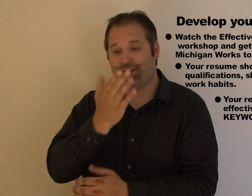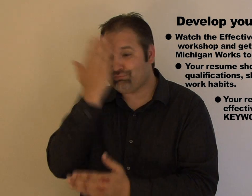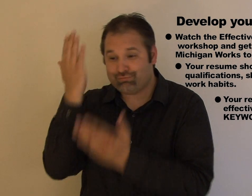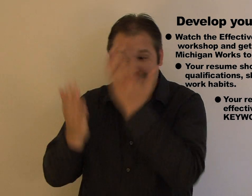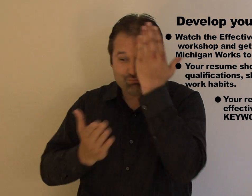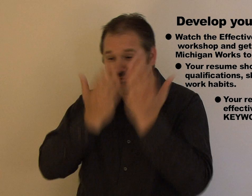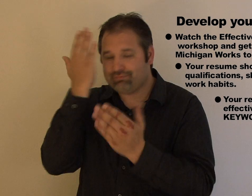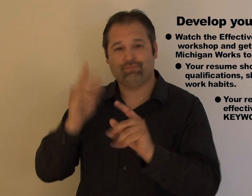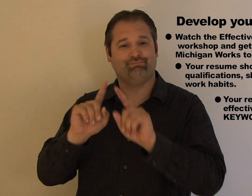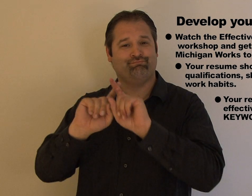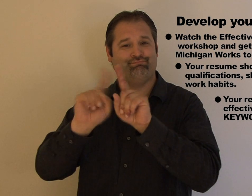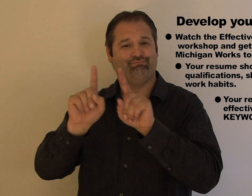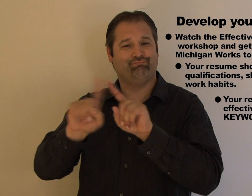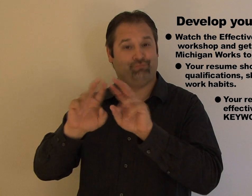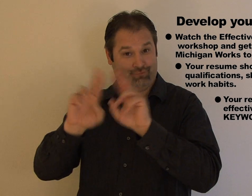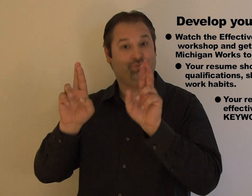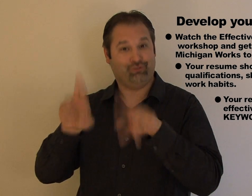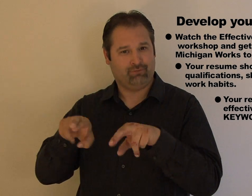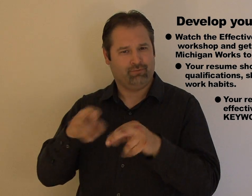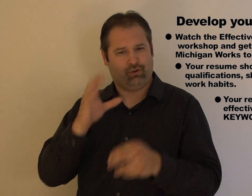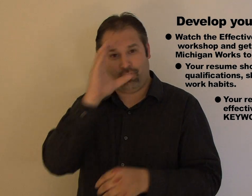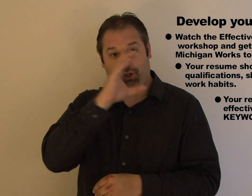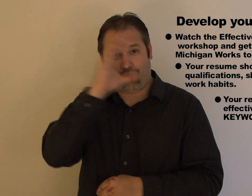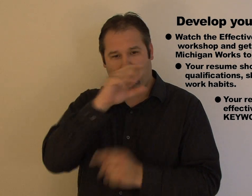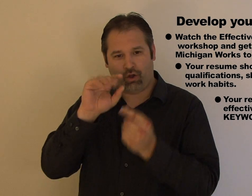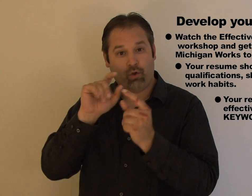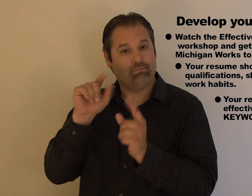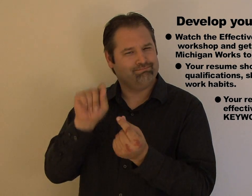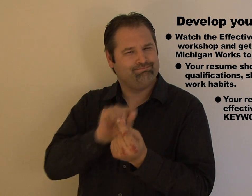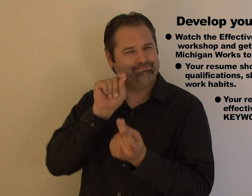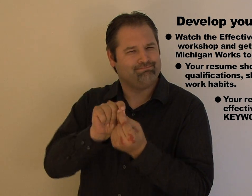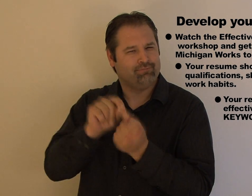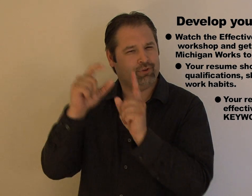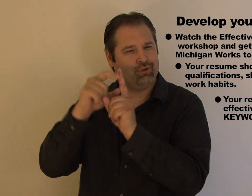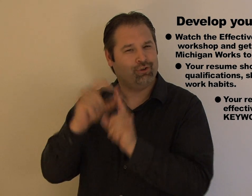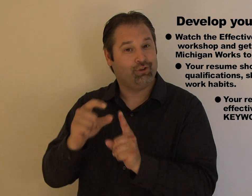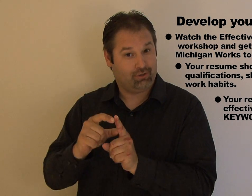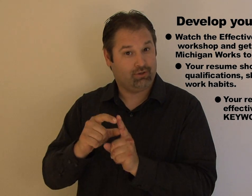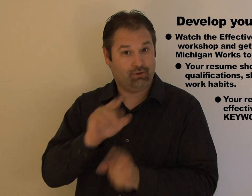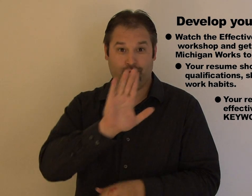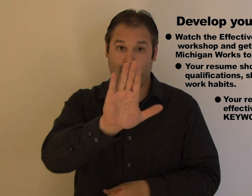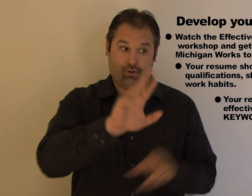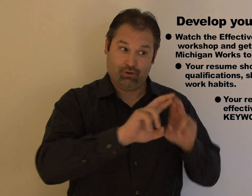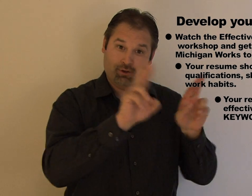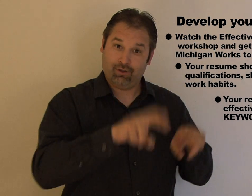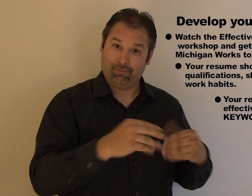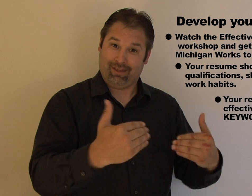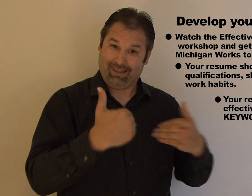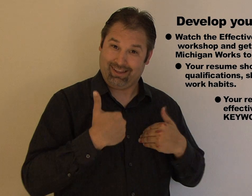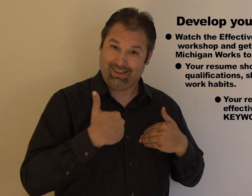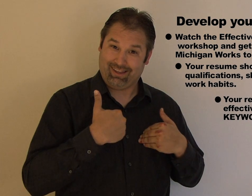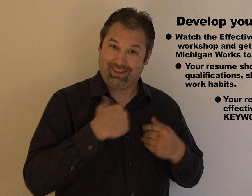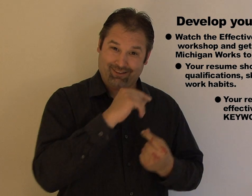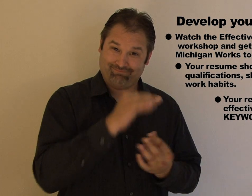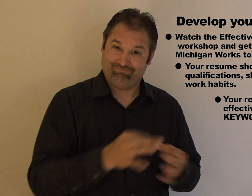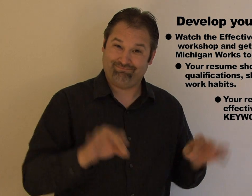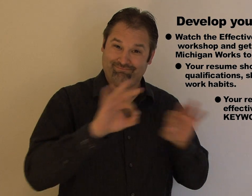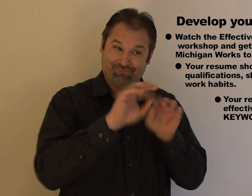Putting keywords in your resume that relate to your target job will make sure that if a computer is scanning your resume, it will choose you as a possible